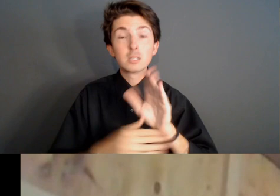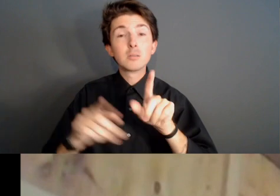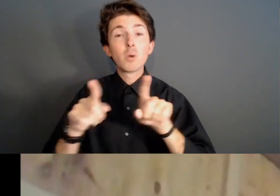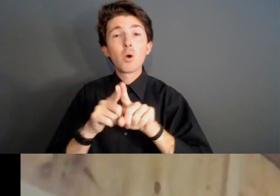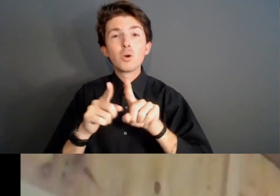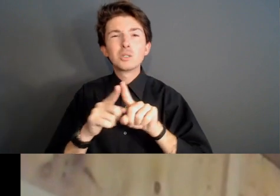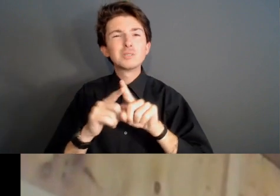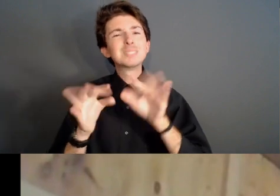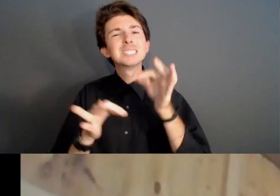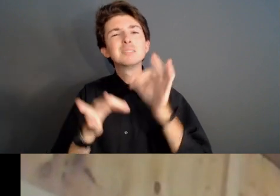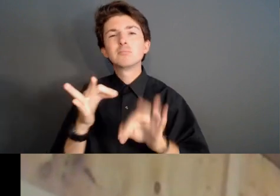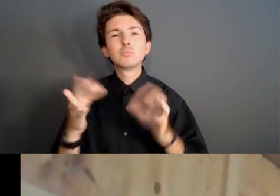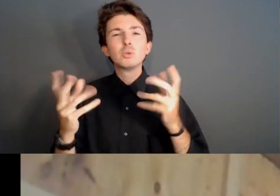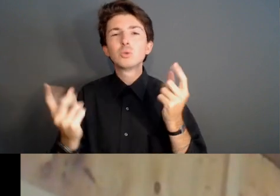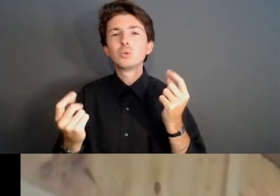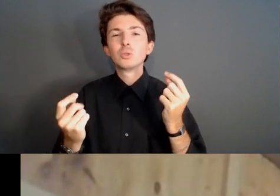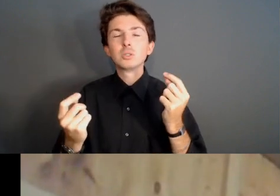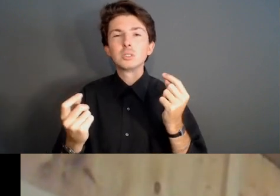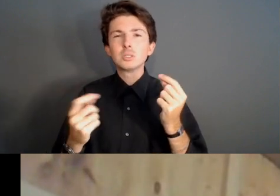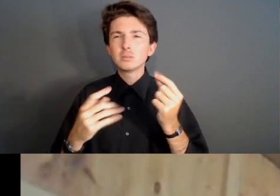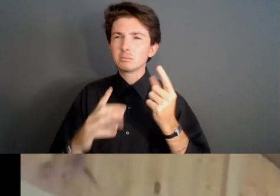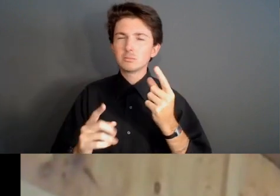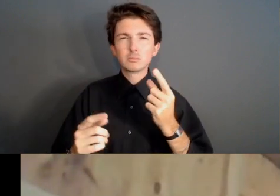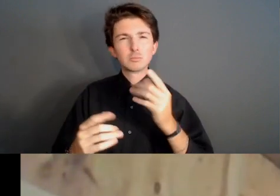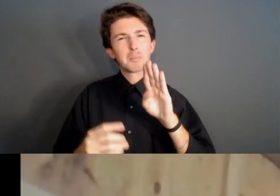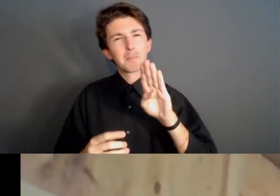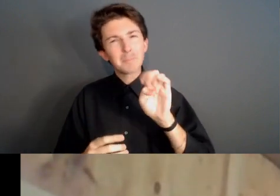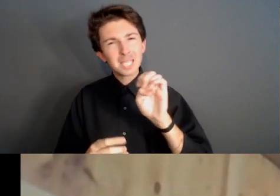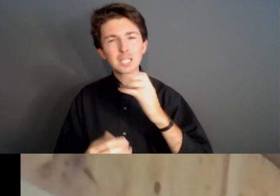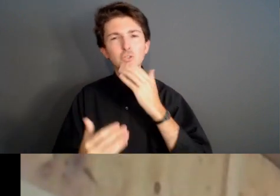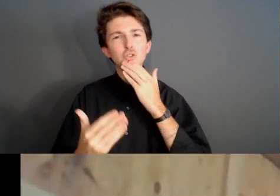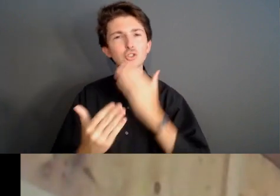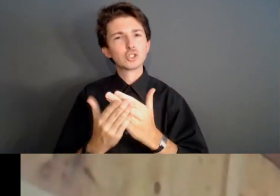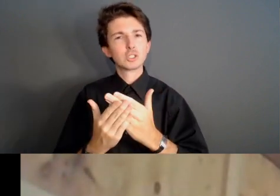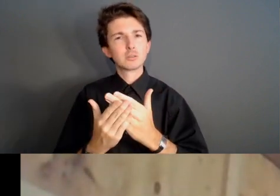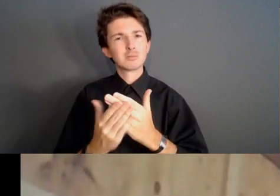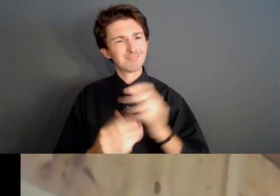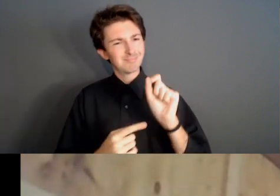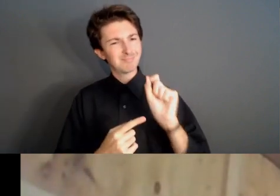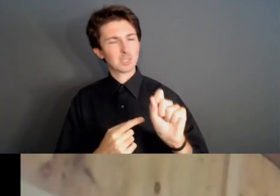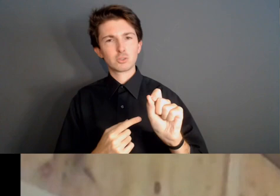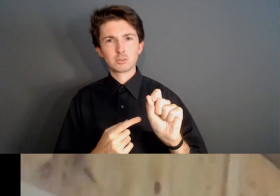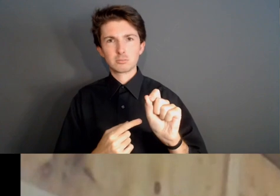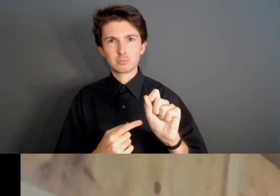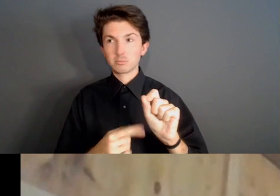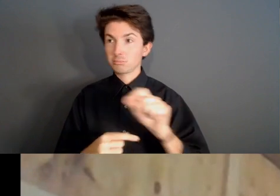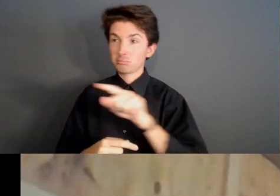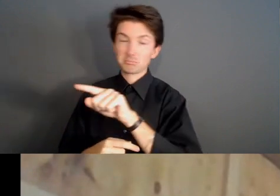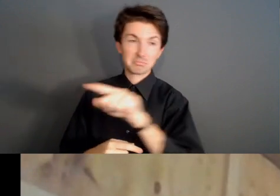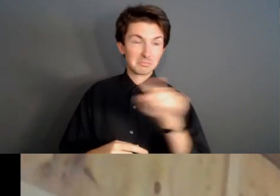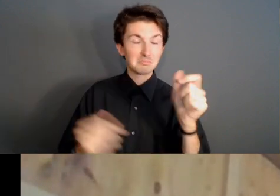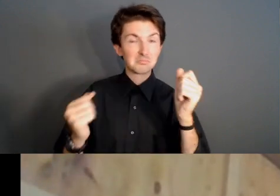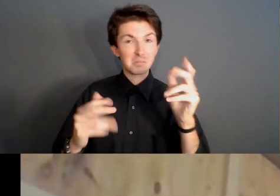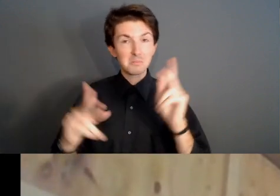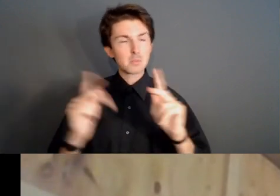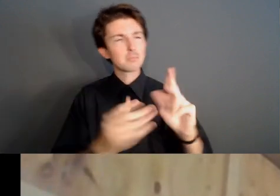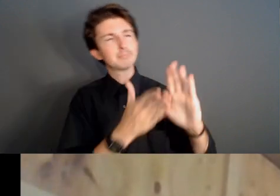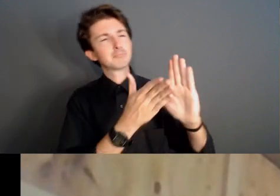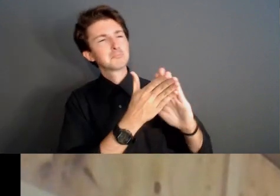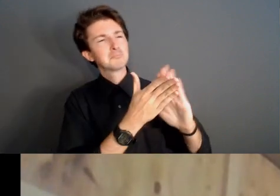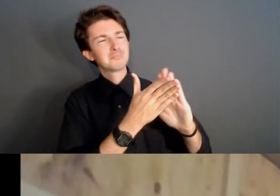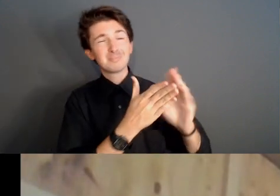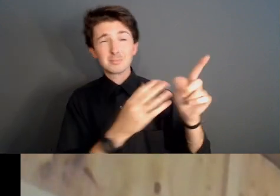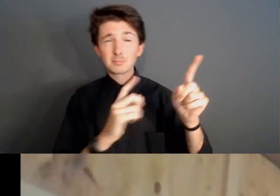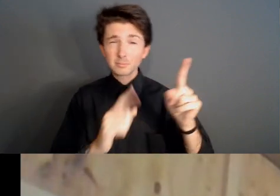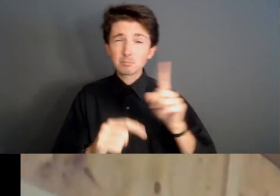good to others, as many of his peers attest to his wonderful character, and he genuinely cares for